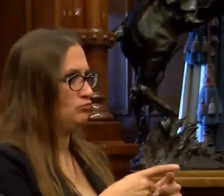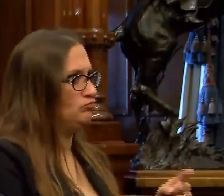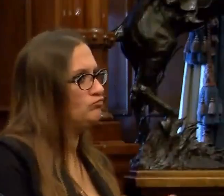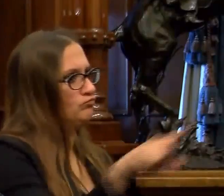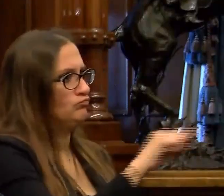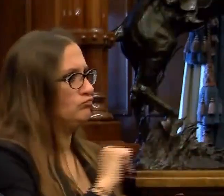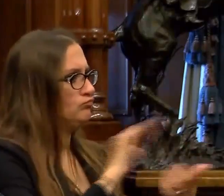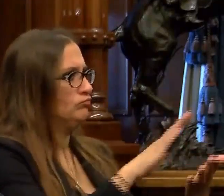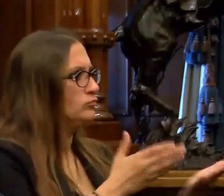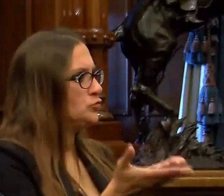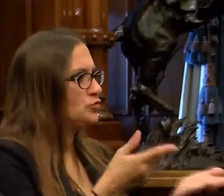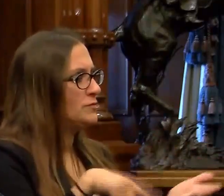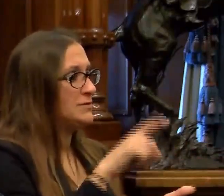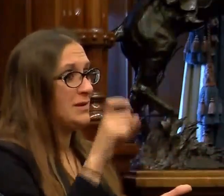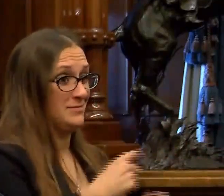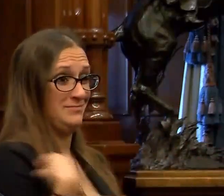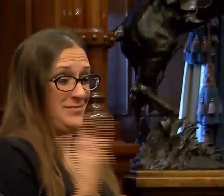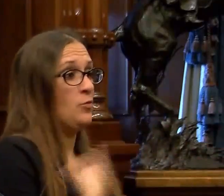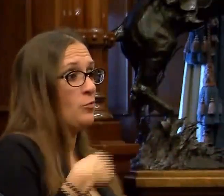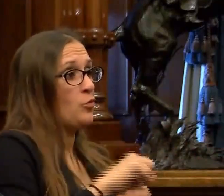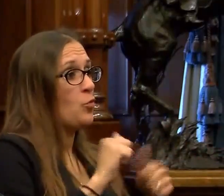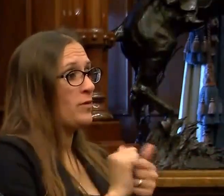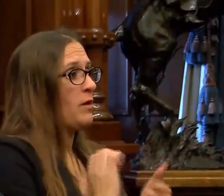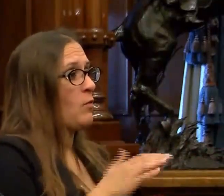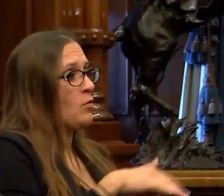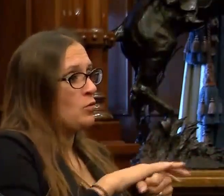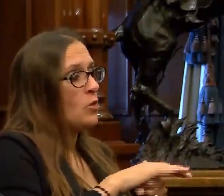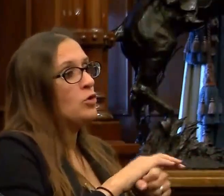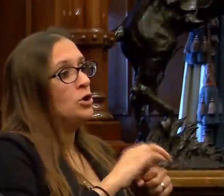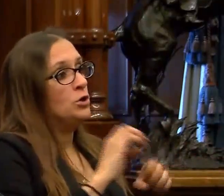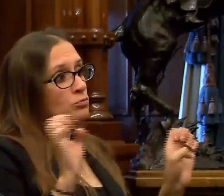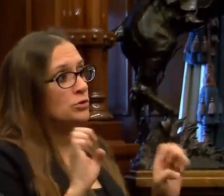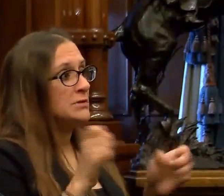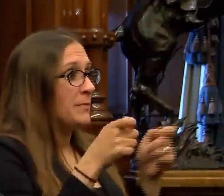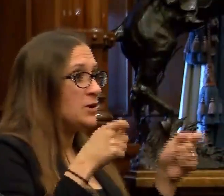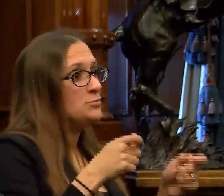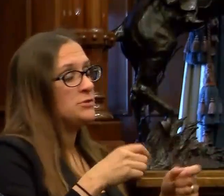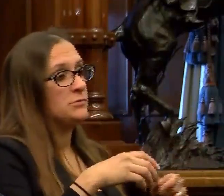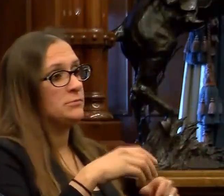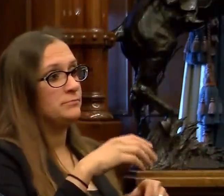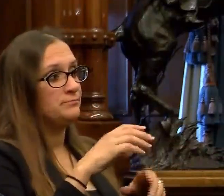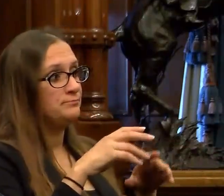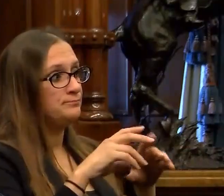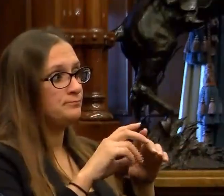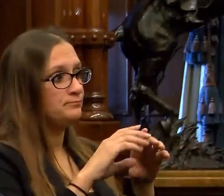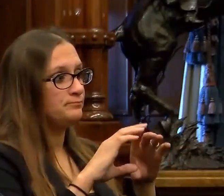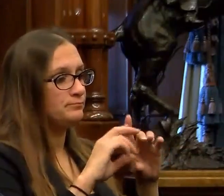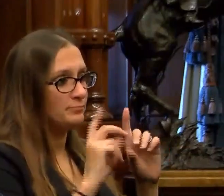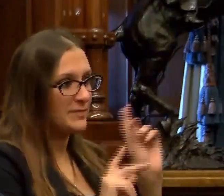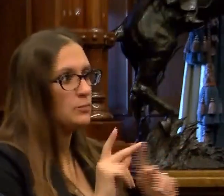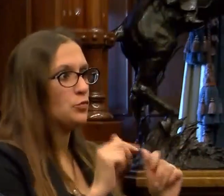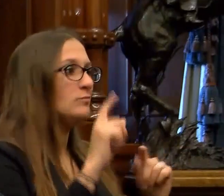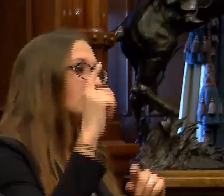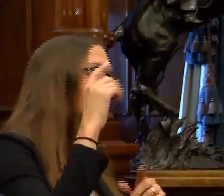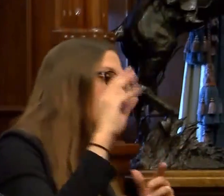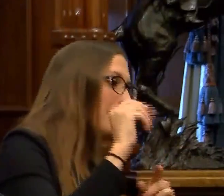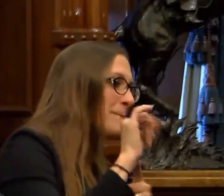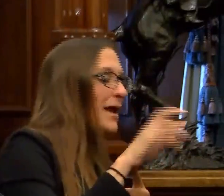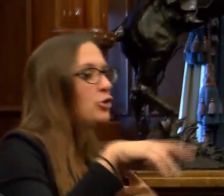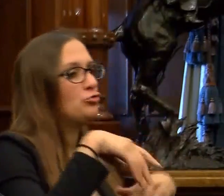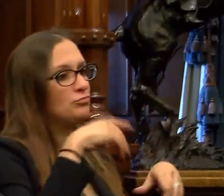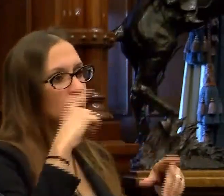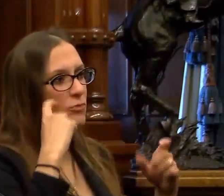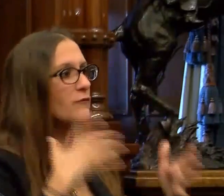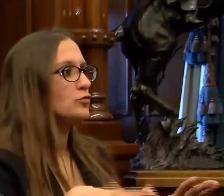last several days, we've been working with our local emergency management directors, the mayors and county judges, and Chapter 418 of the government code to make sure they understand